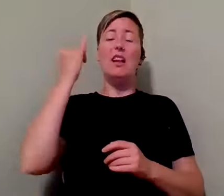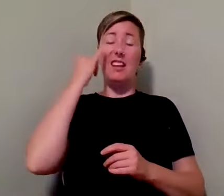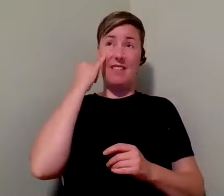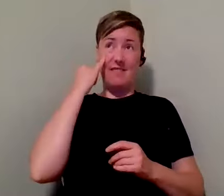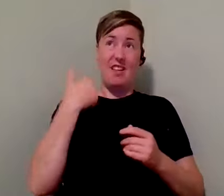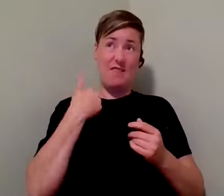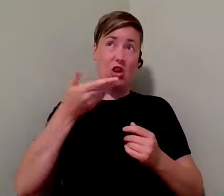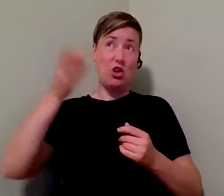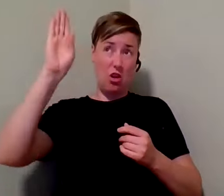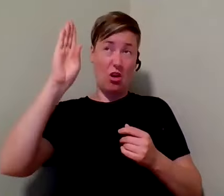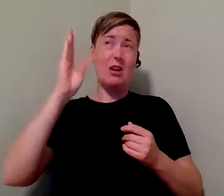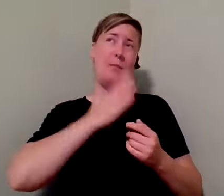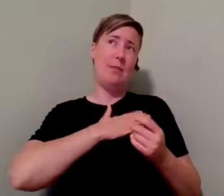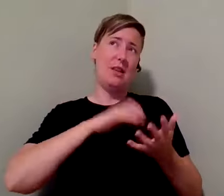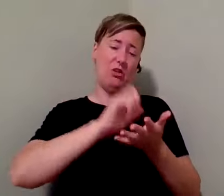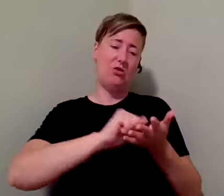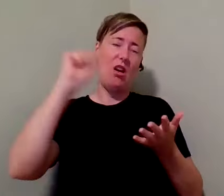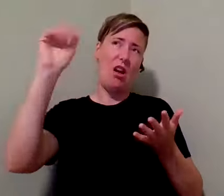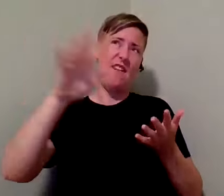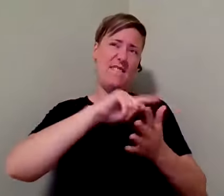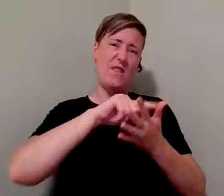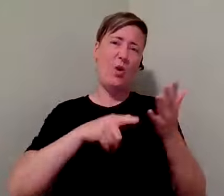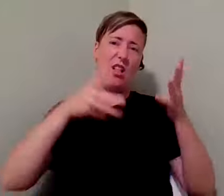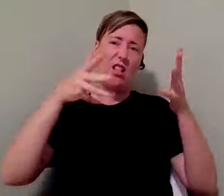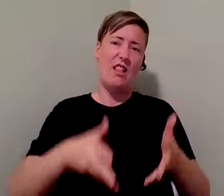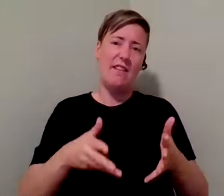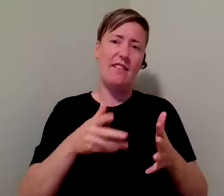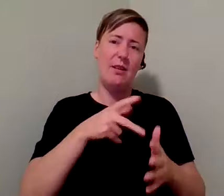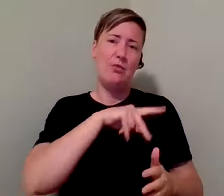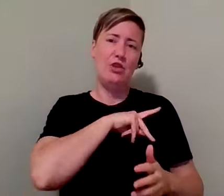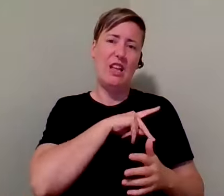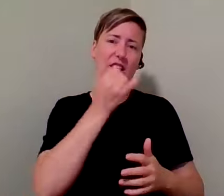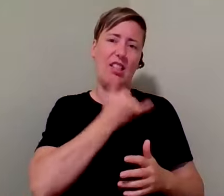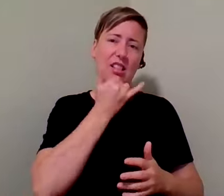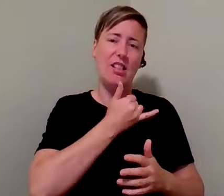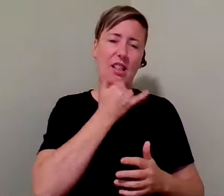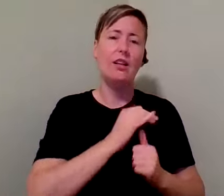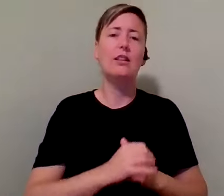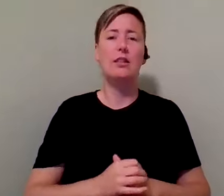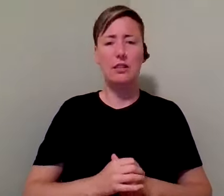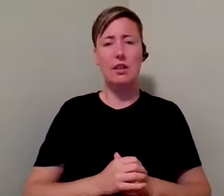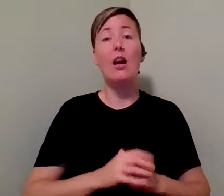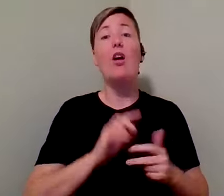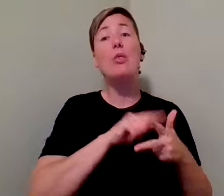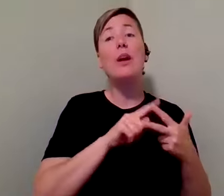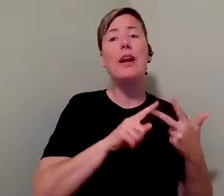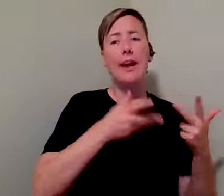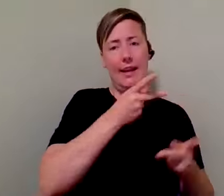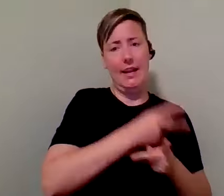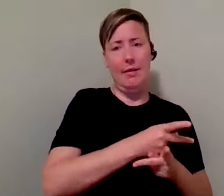that I want to keep. And if there is a God, please remove the other defects so that I can help other people. He said, good, you're